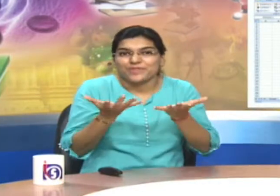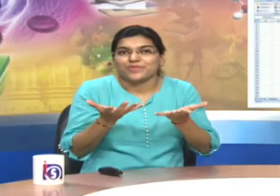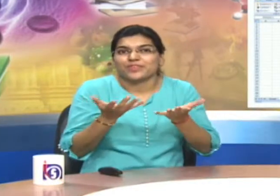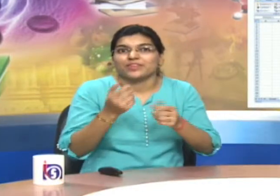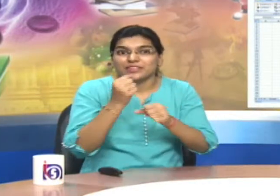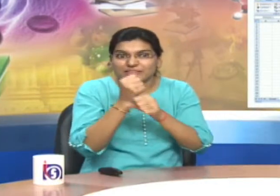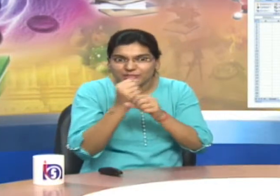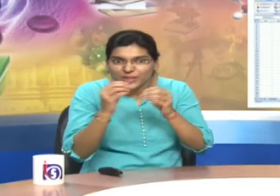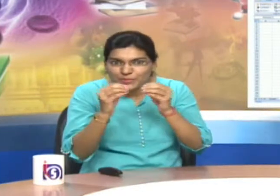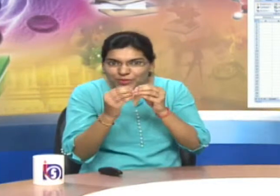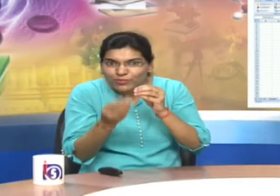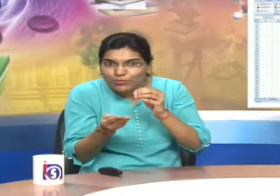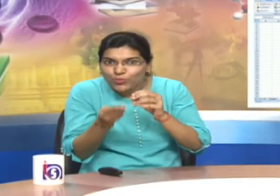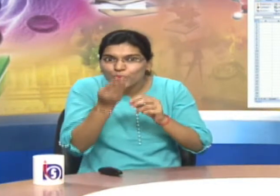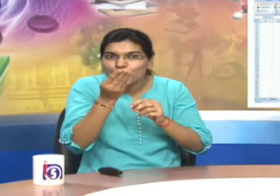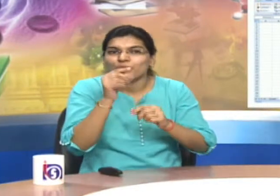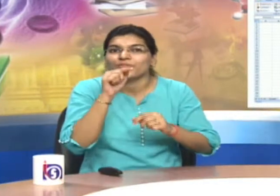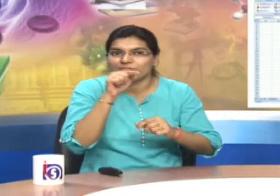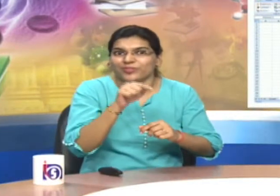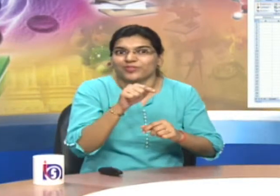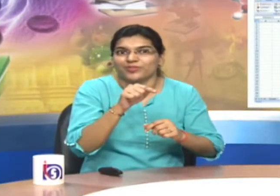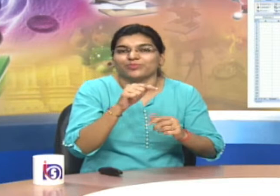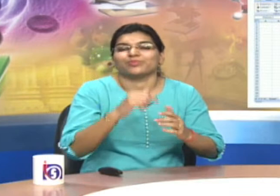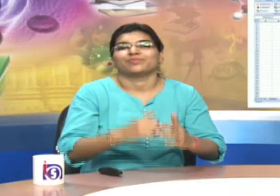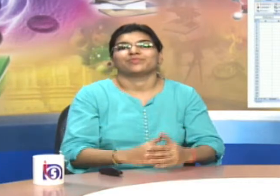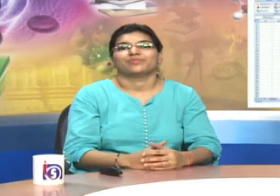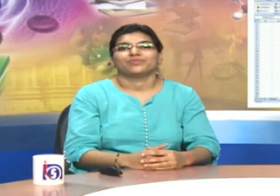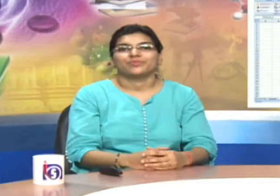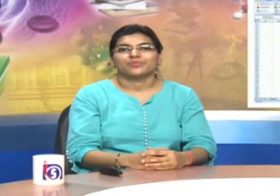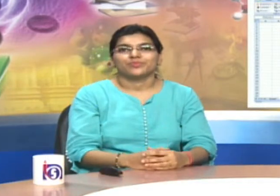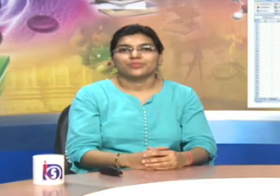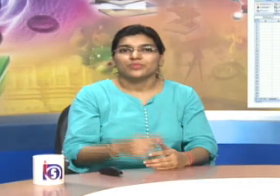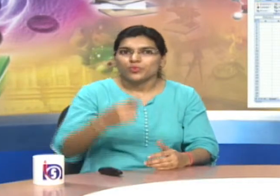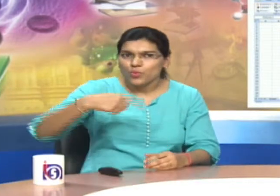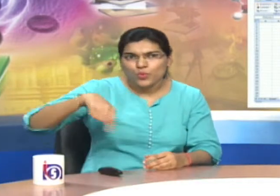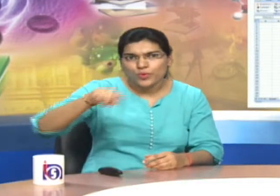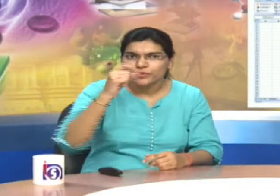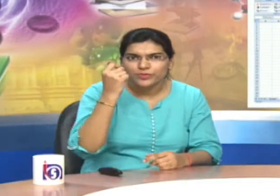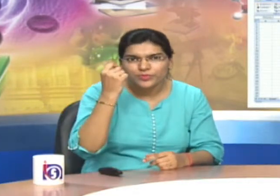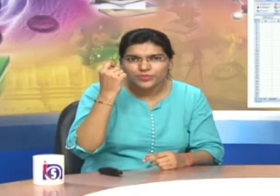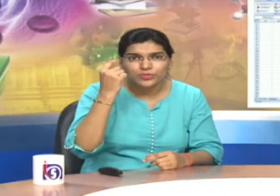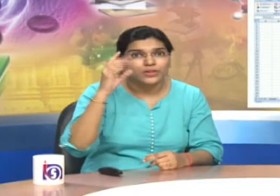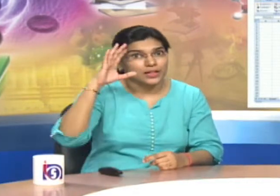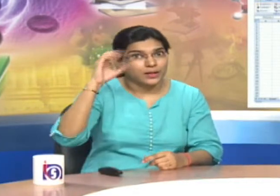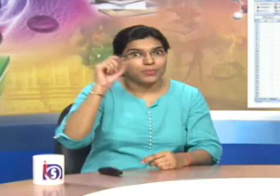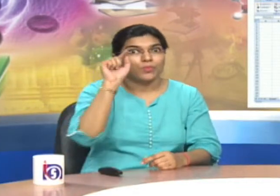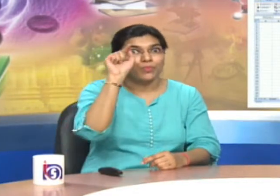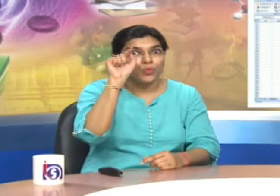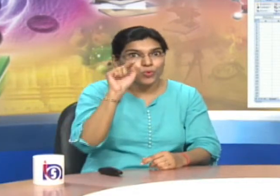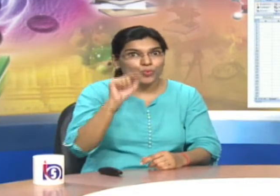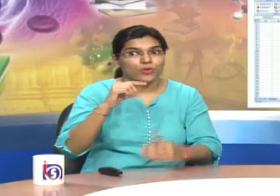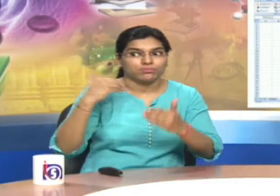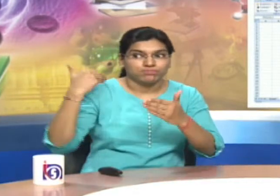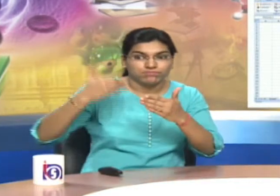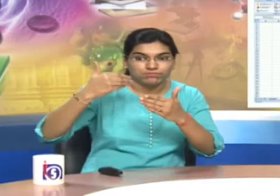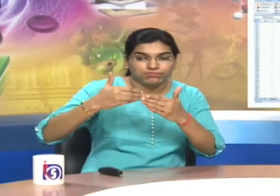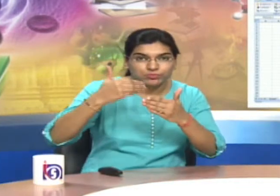Where you can save this, if it has more GB or more space. So you all have to